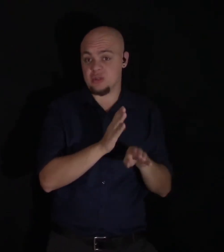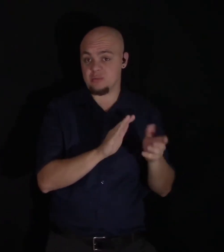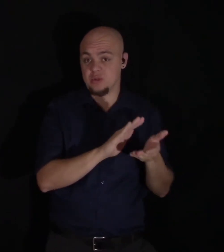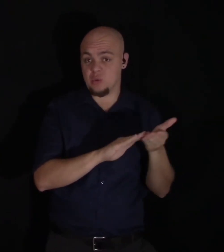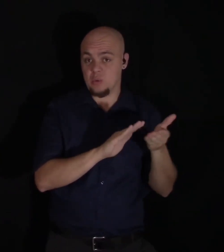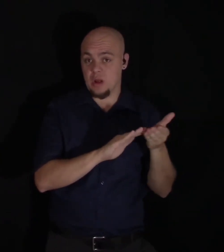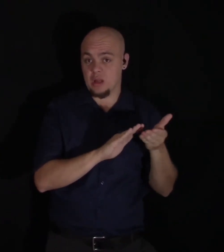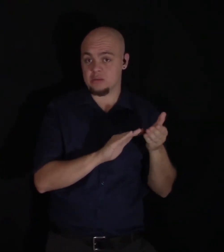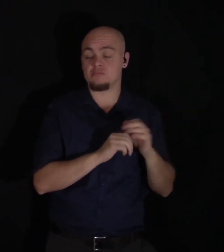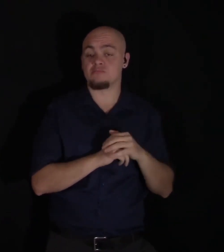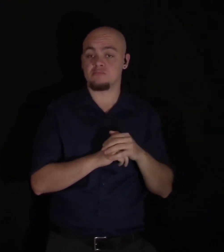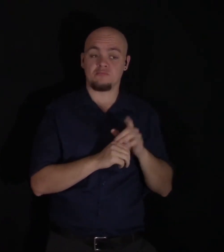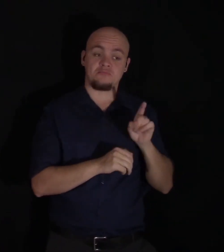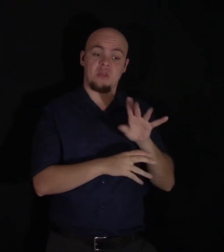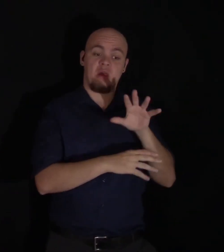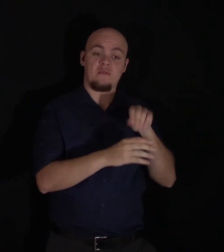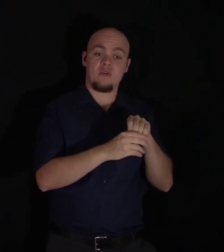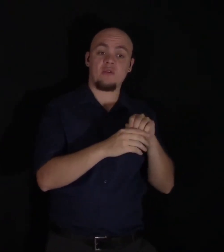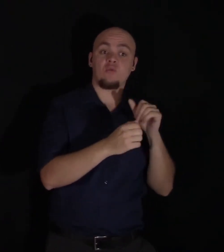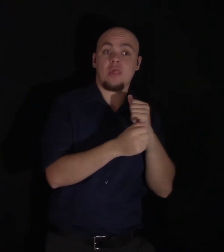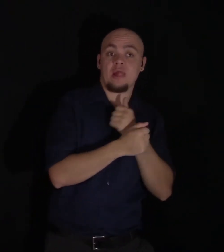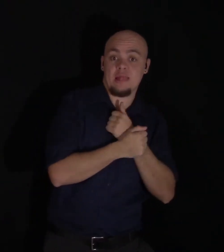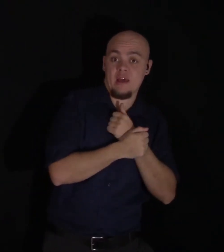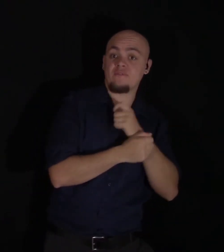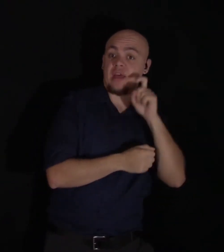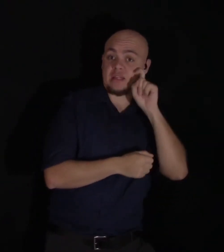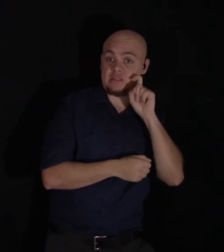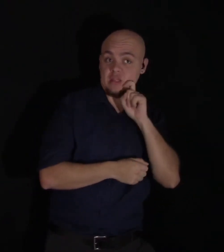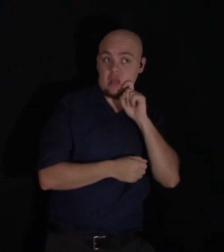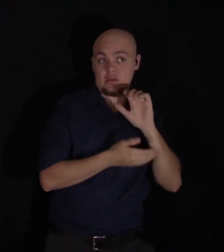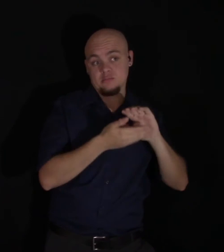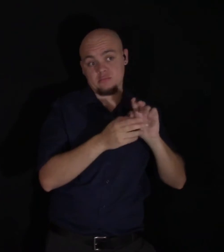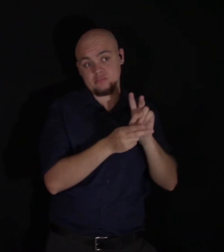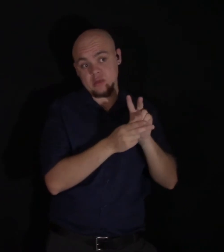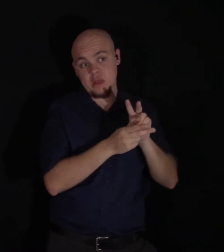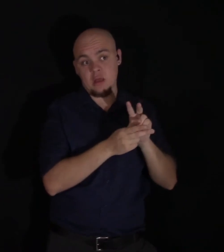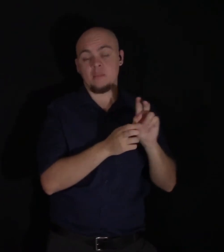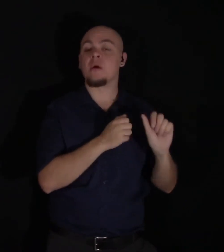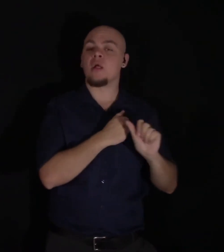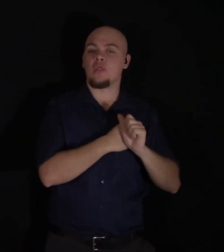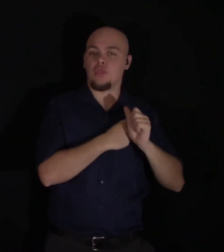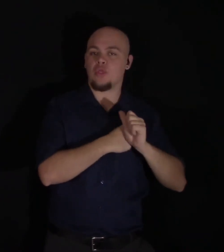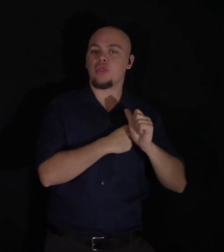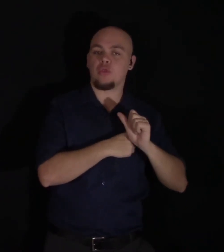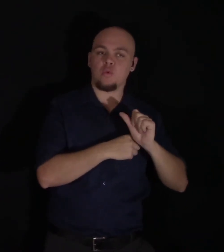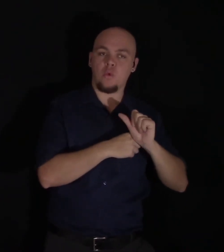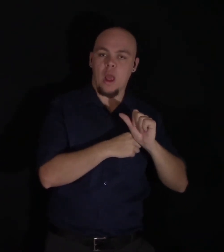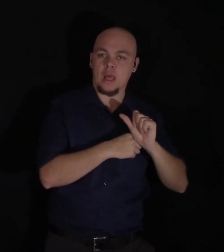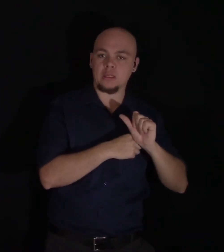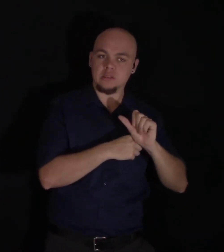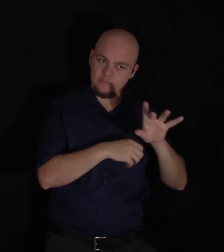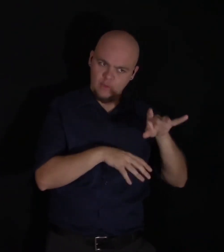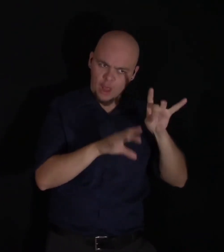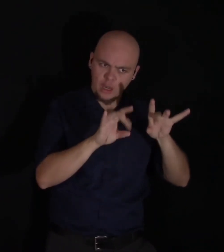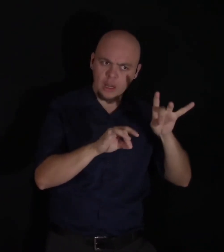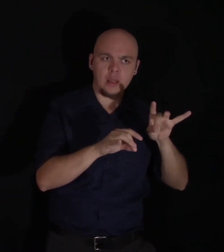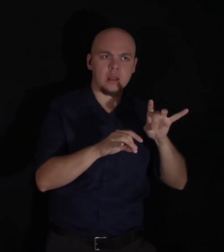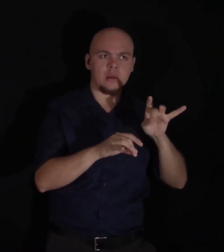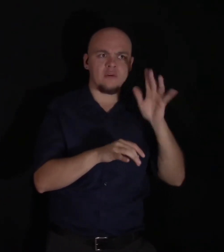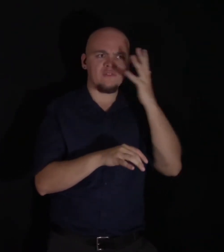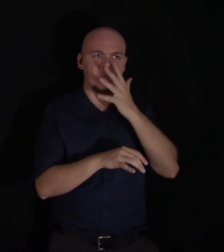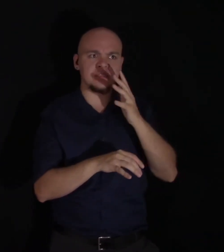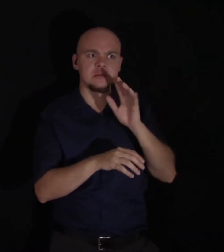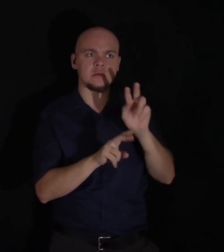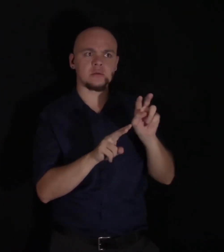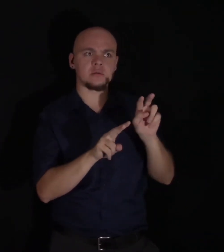They're involved in love and sex, but also threat detection by scanning for dangerous faces,